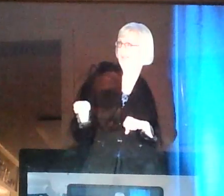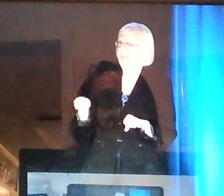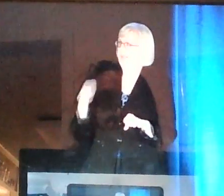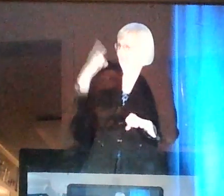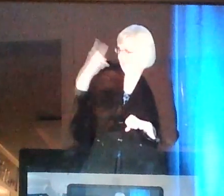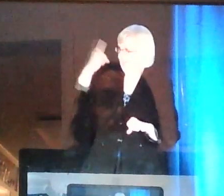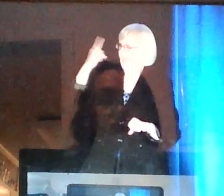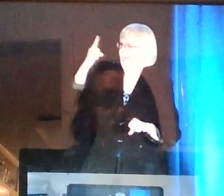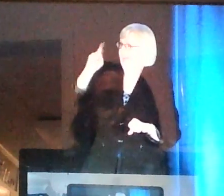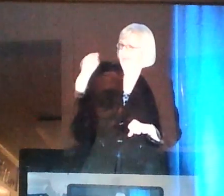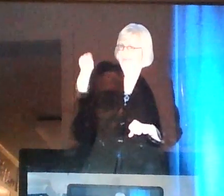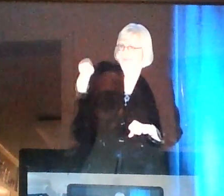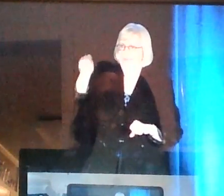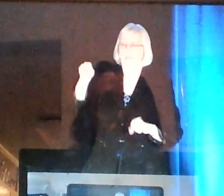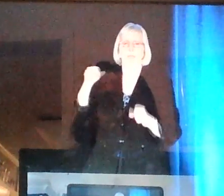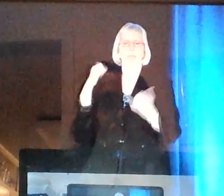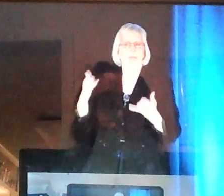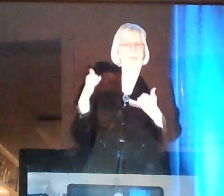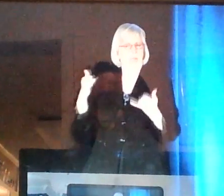Alright, you can do that.